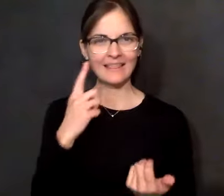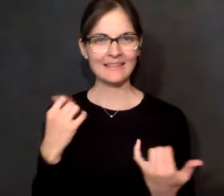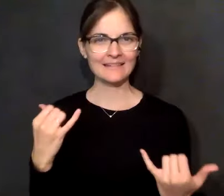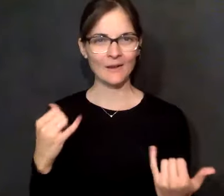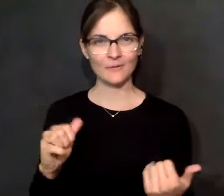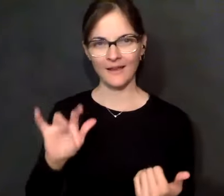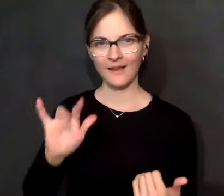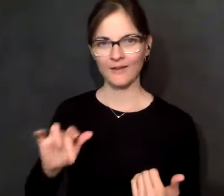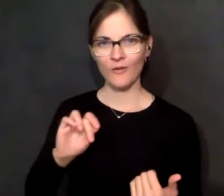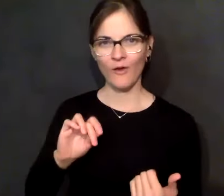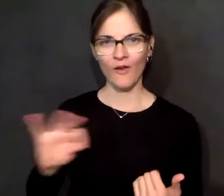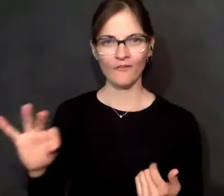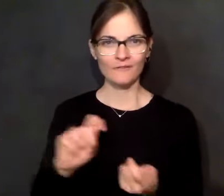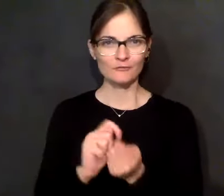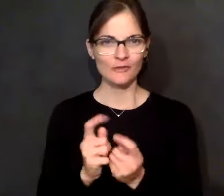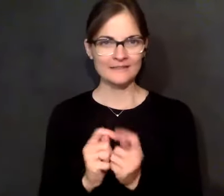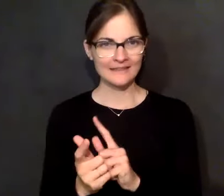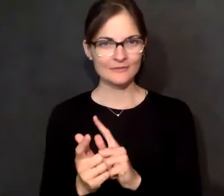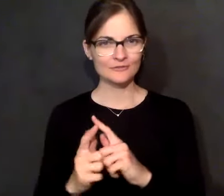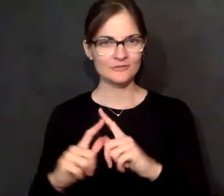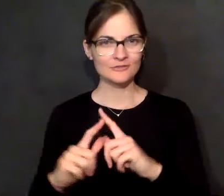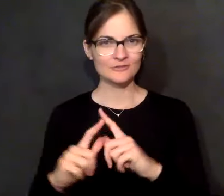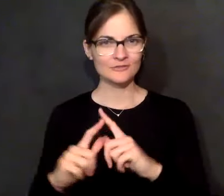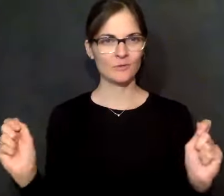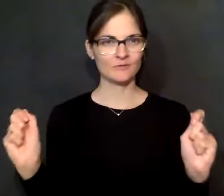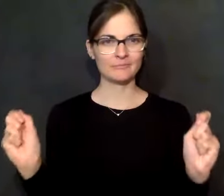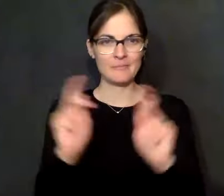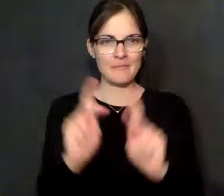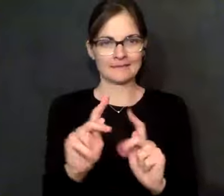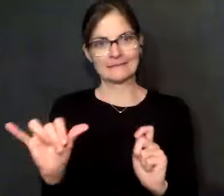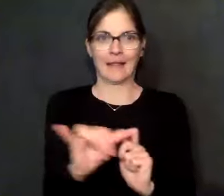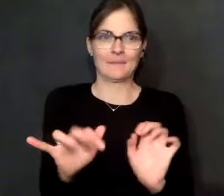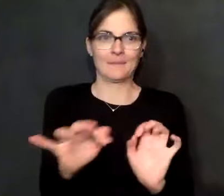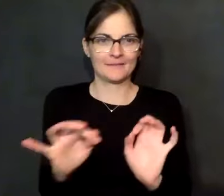turn off the translation so we can all be together in the same language.